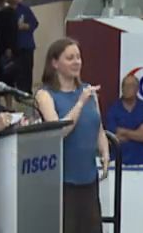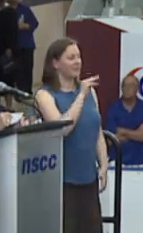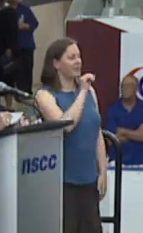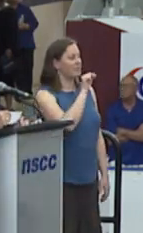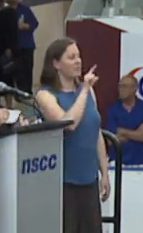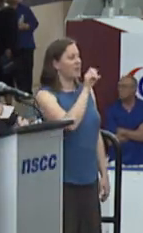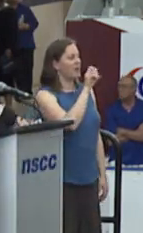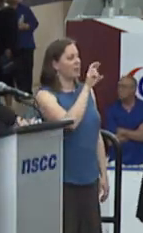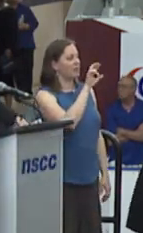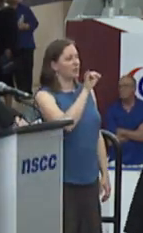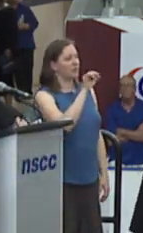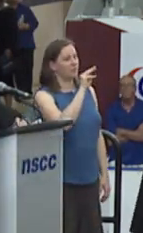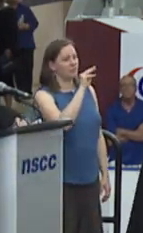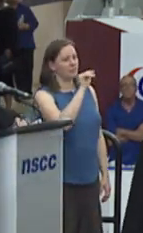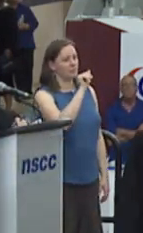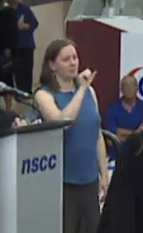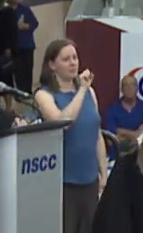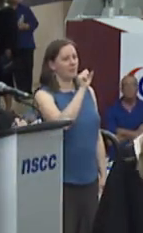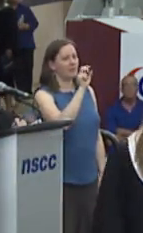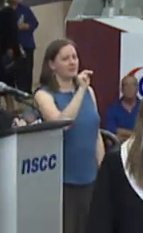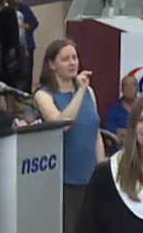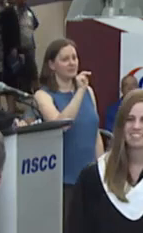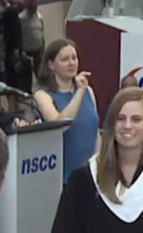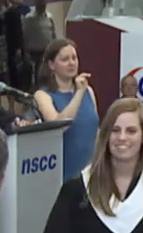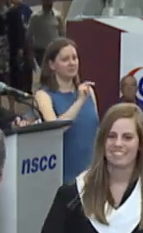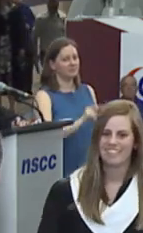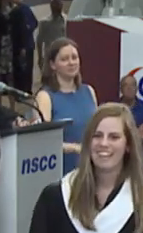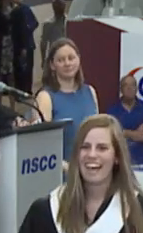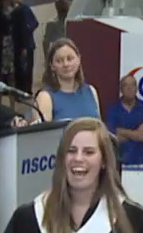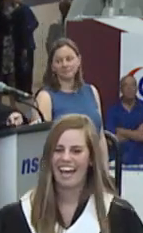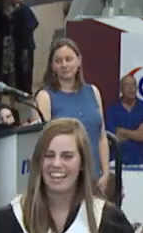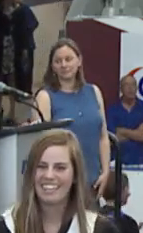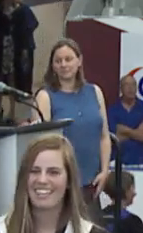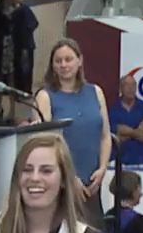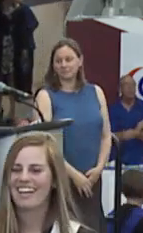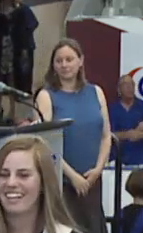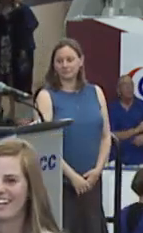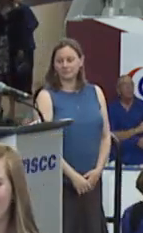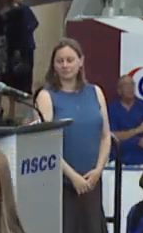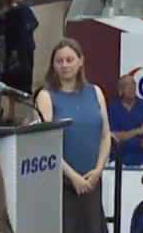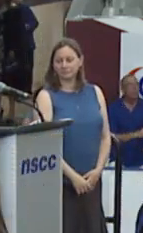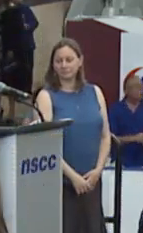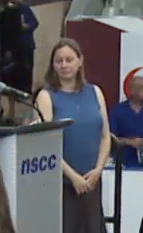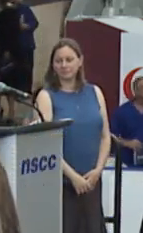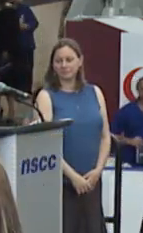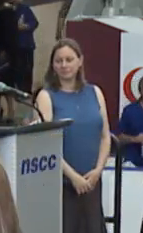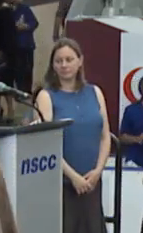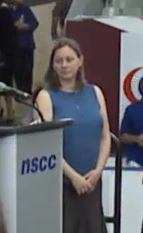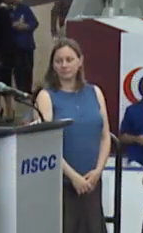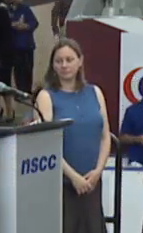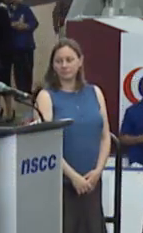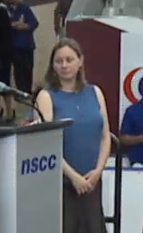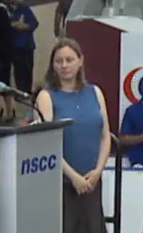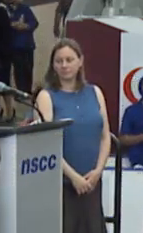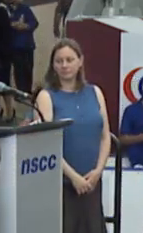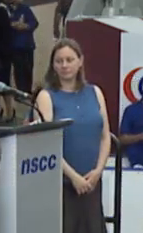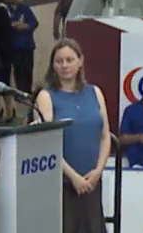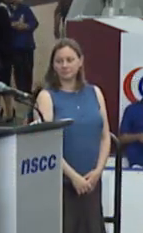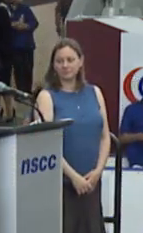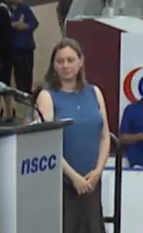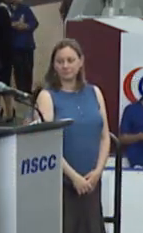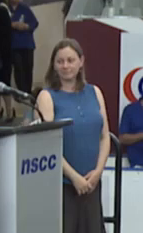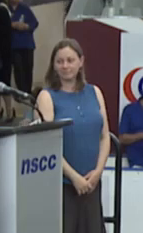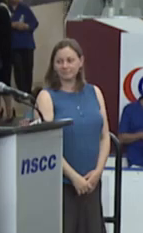Mallory Mason. Who's ahead of you? Who is? Are you next?